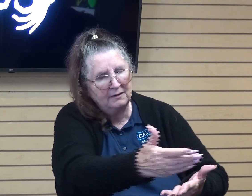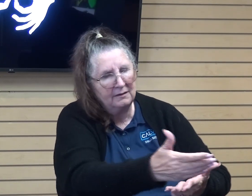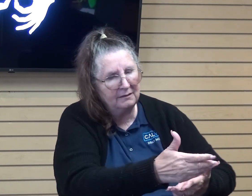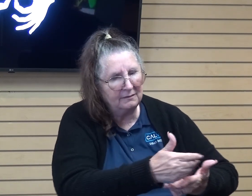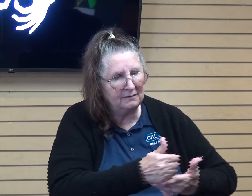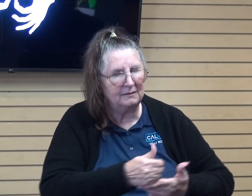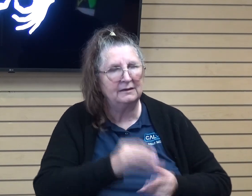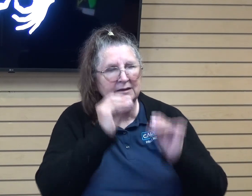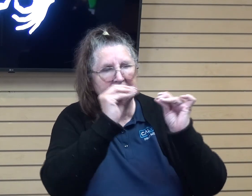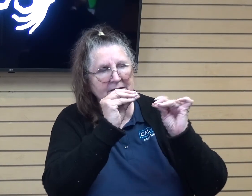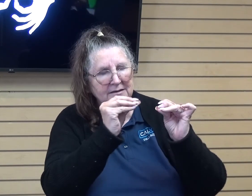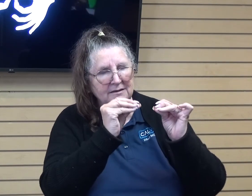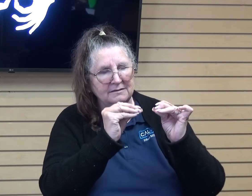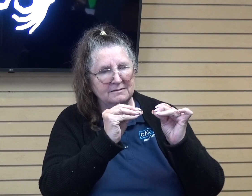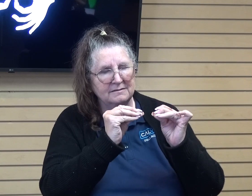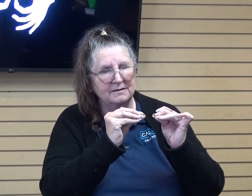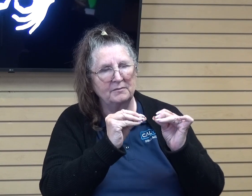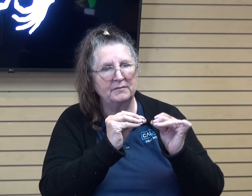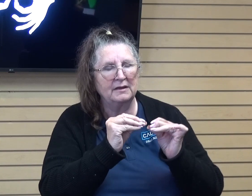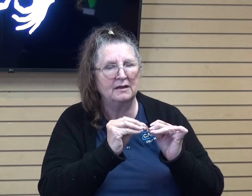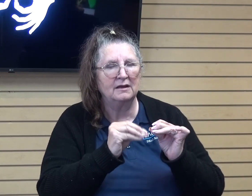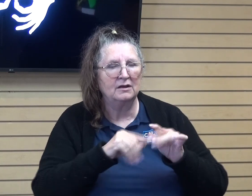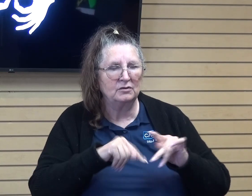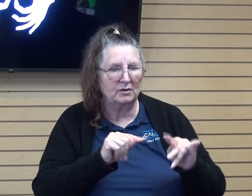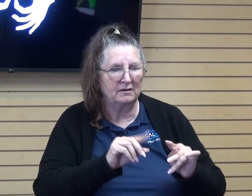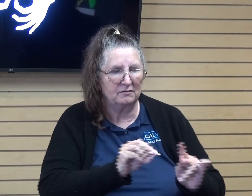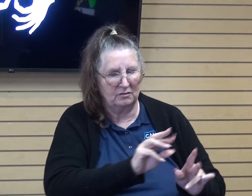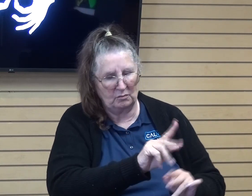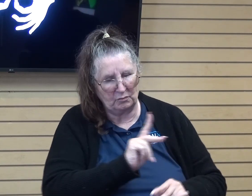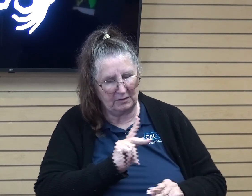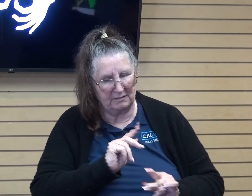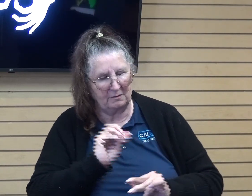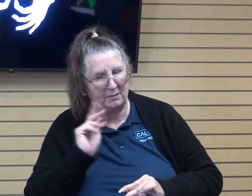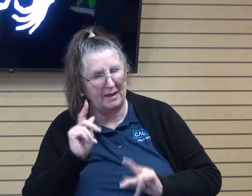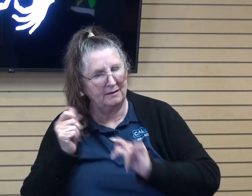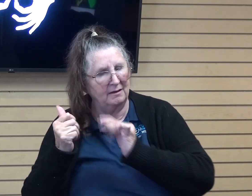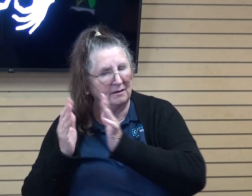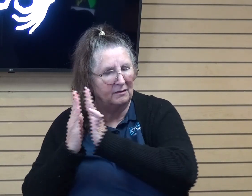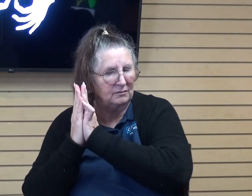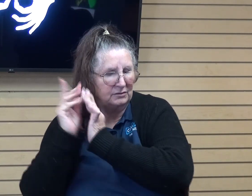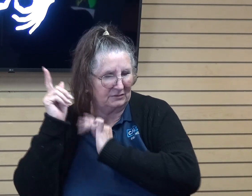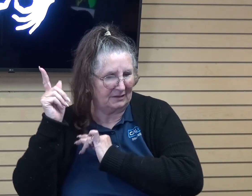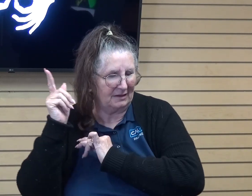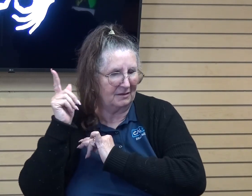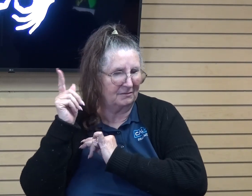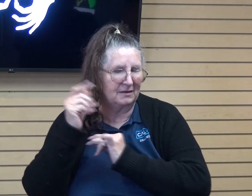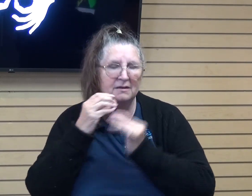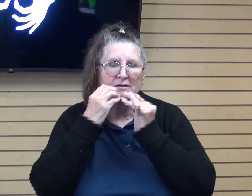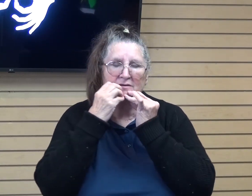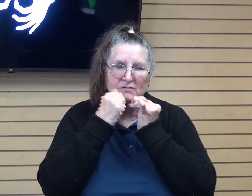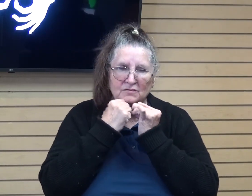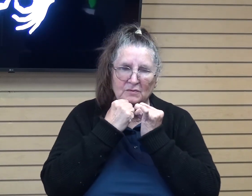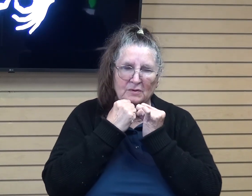teaching them a lesson, just trying to bring them home and bring them close to him again. So it's just super sweet to just kind of step back